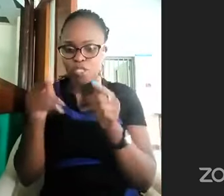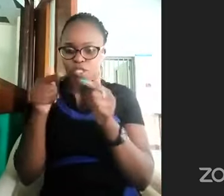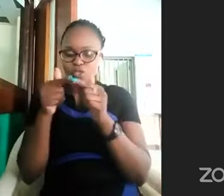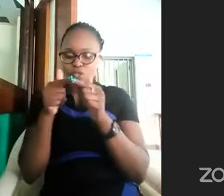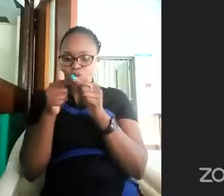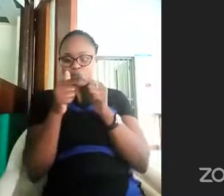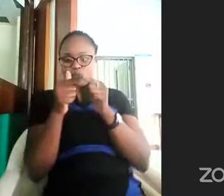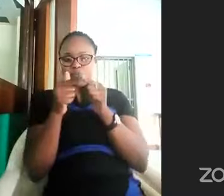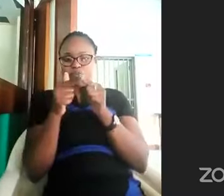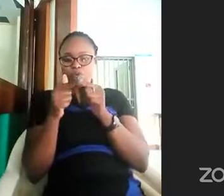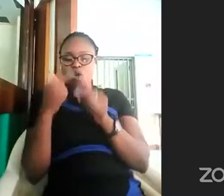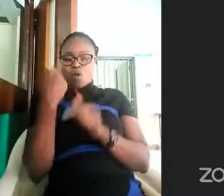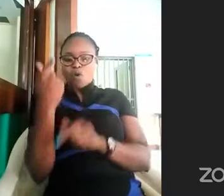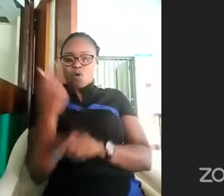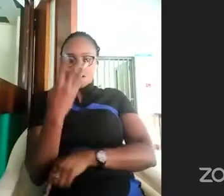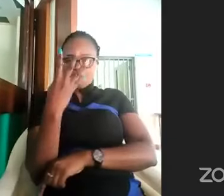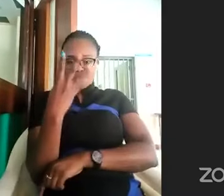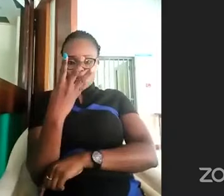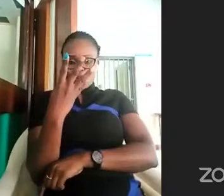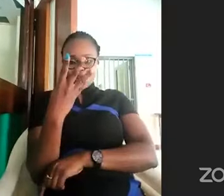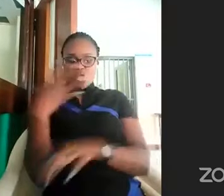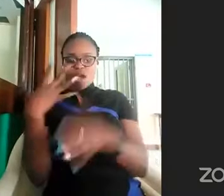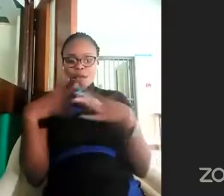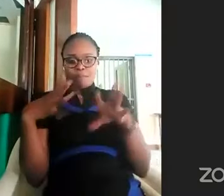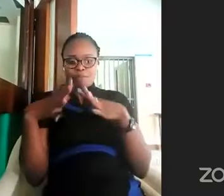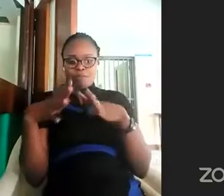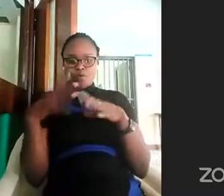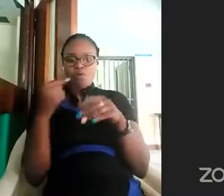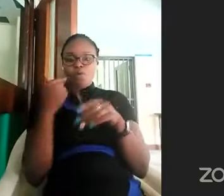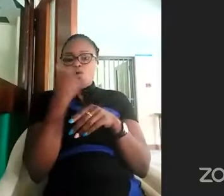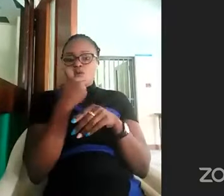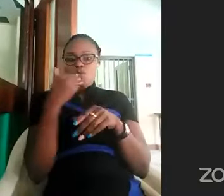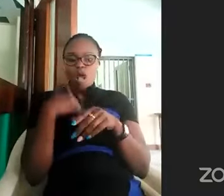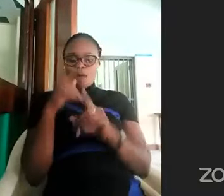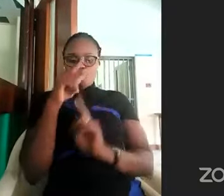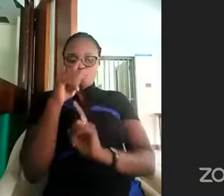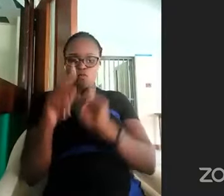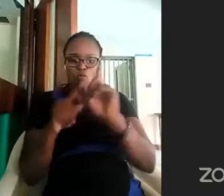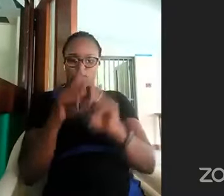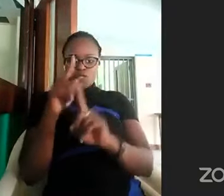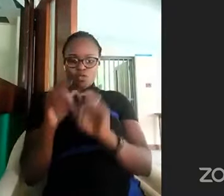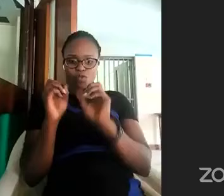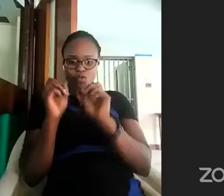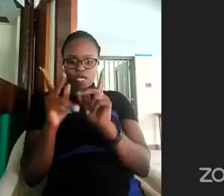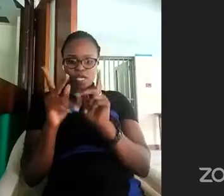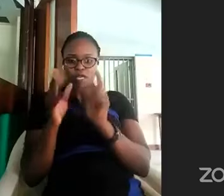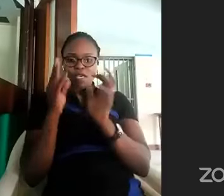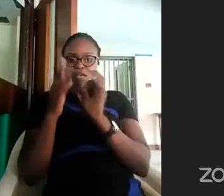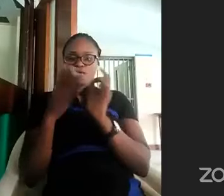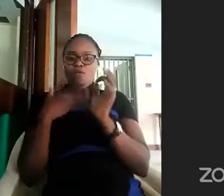4 participants who have questions. So maybe you can raise up your hand so that you'll get the chance to